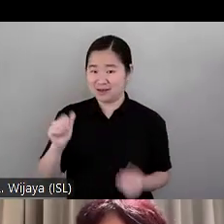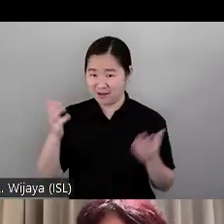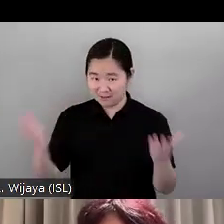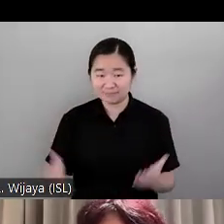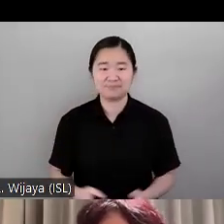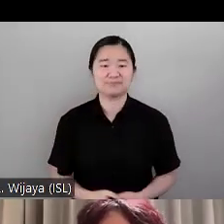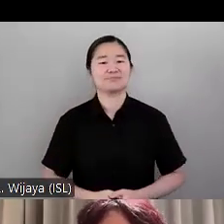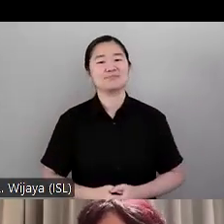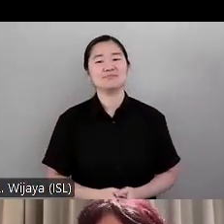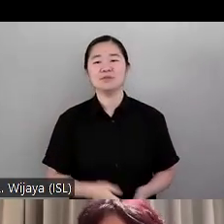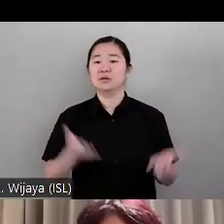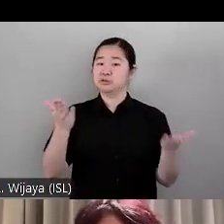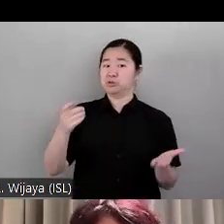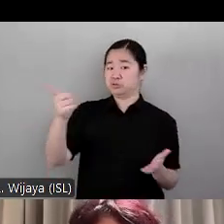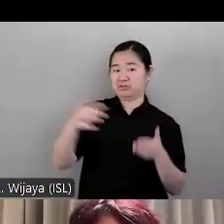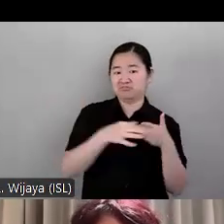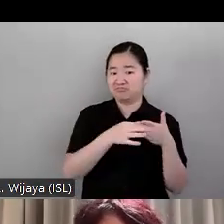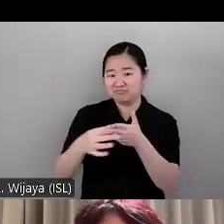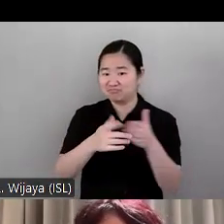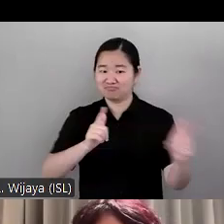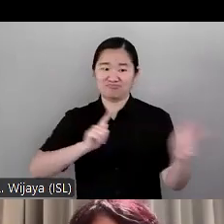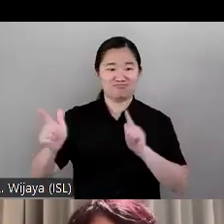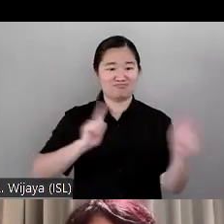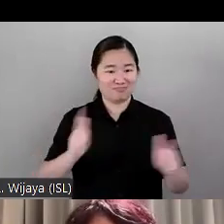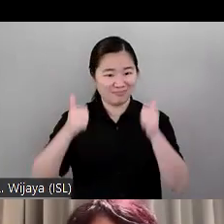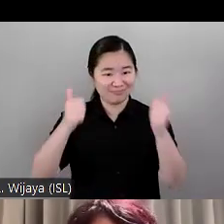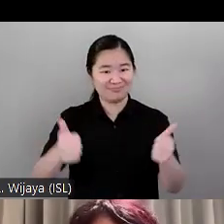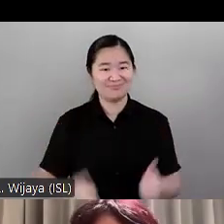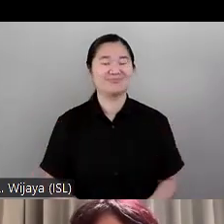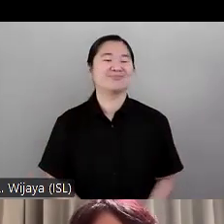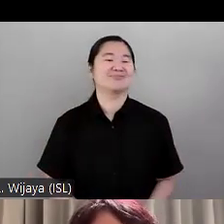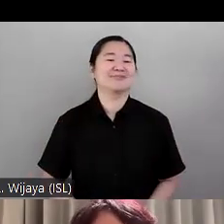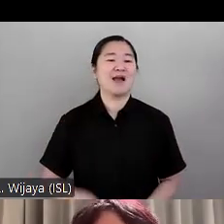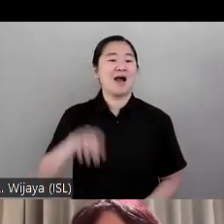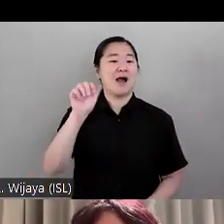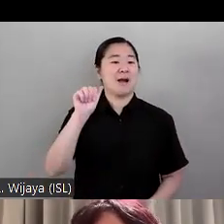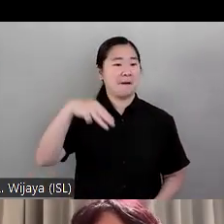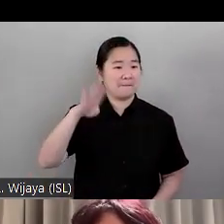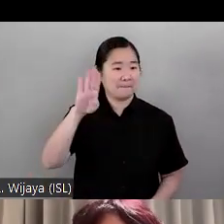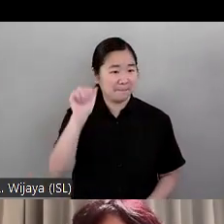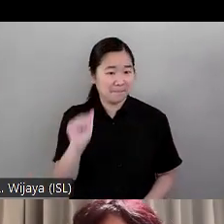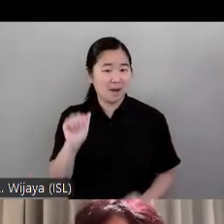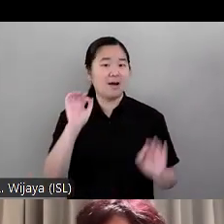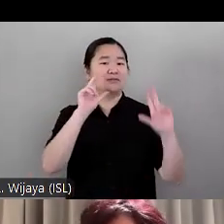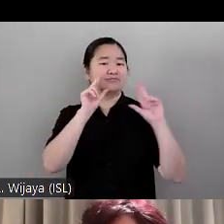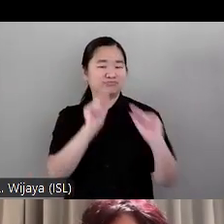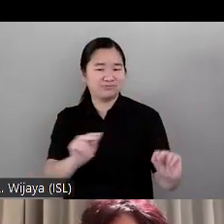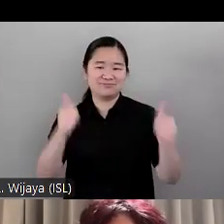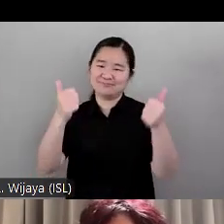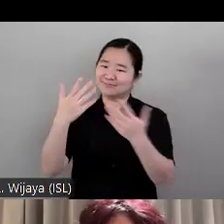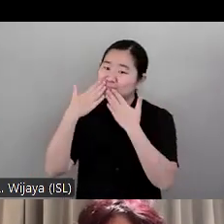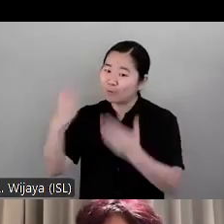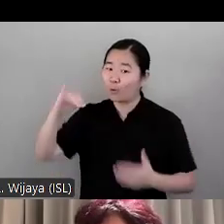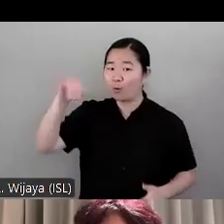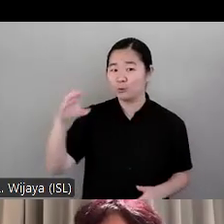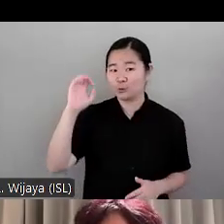amazing product. And thanks to all of you who've joined us today. I am dialing in from Bangkok,